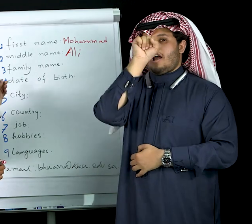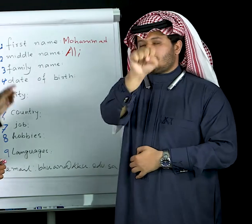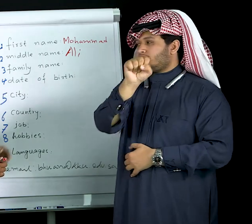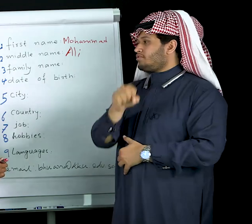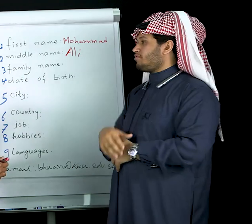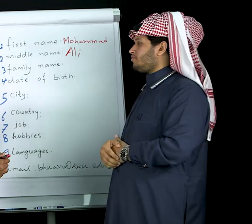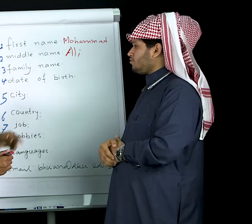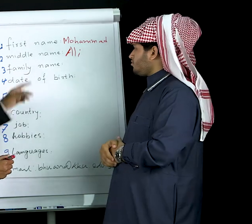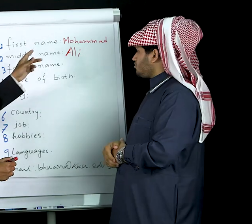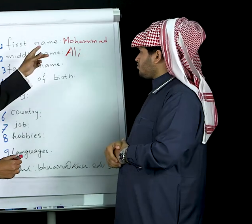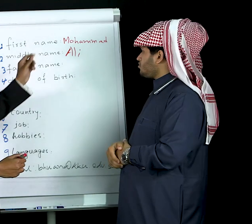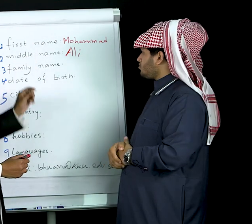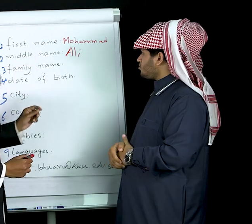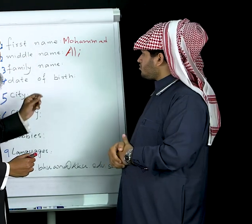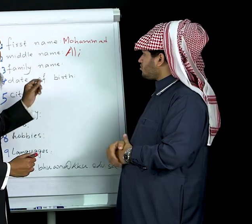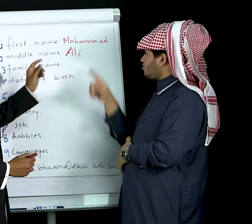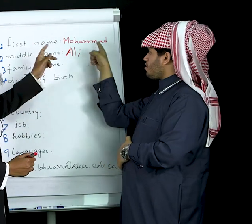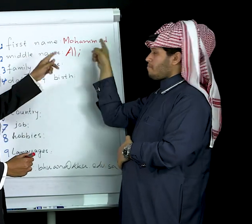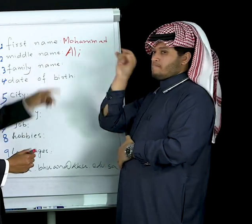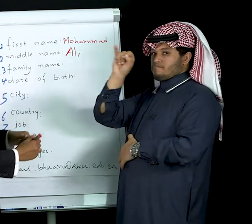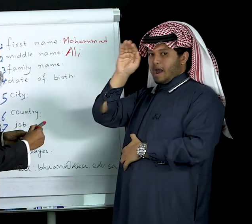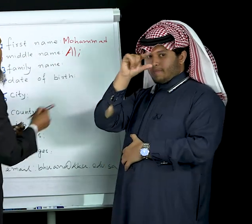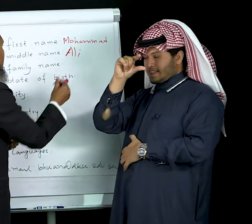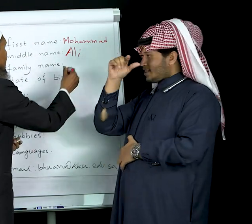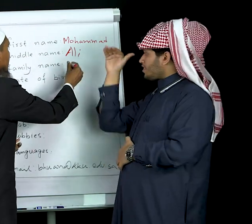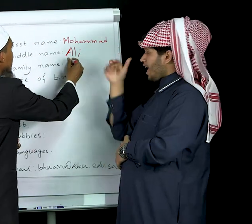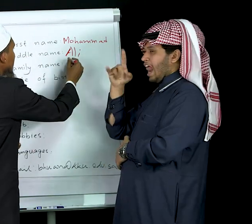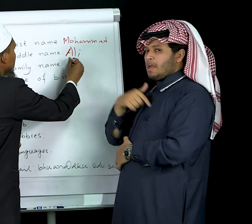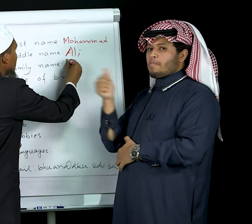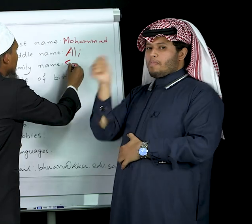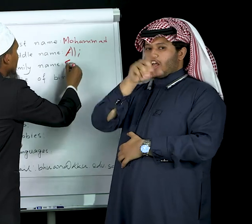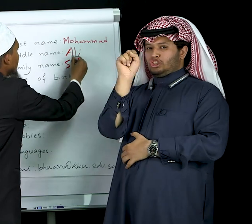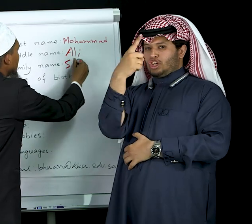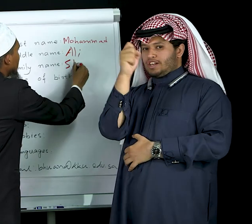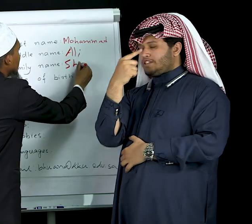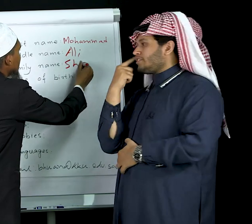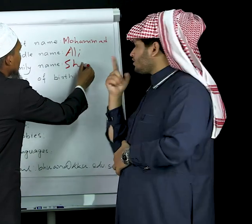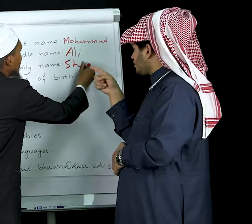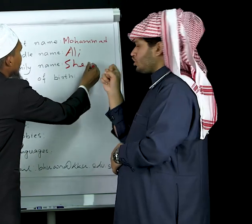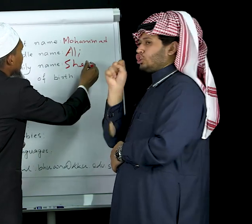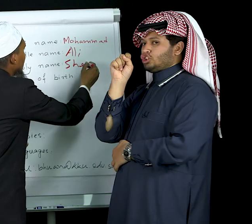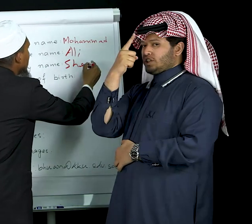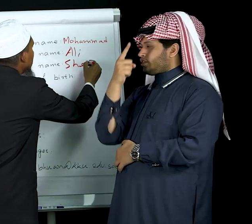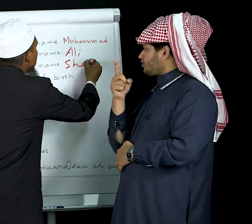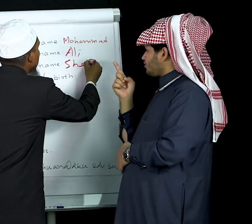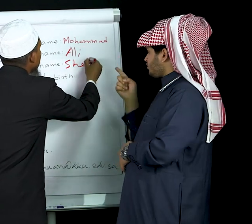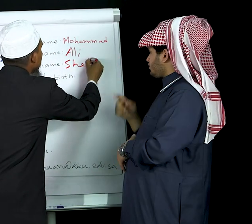name. For his case, Muhammad Ali Shahri, Shahri will be his family name.